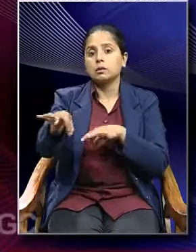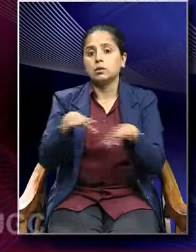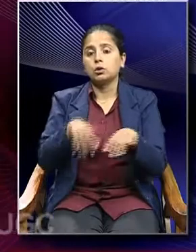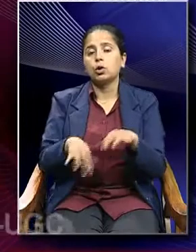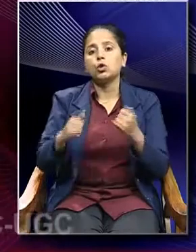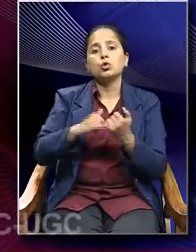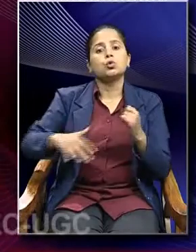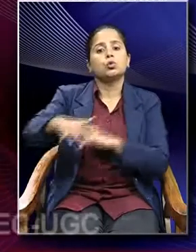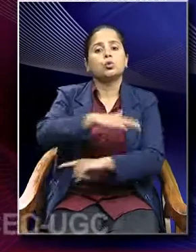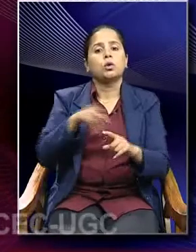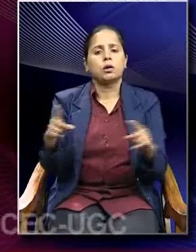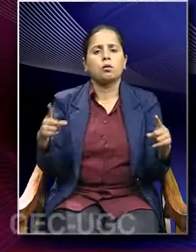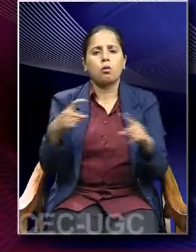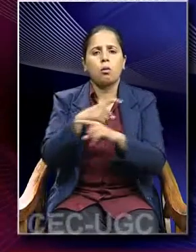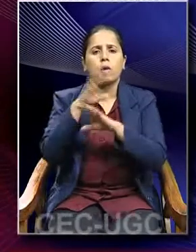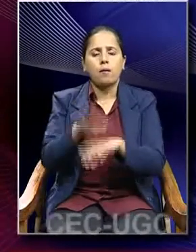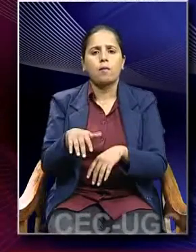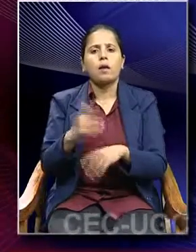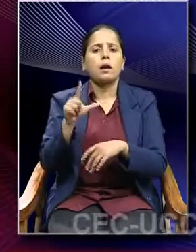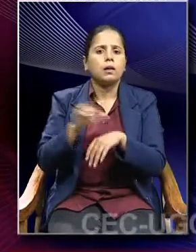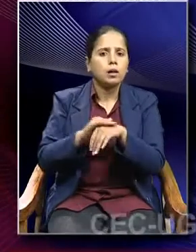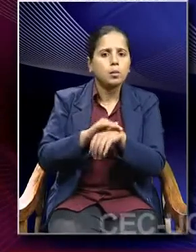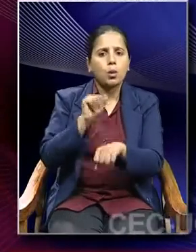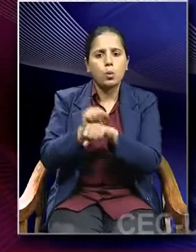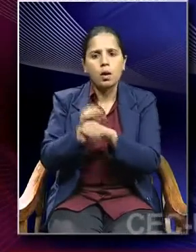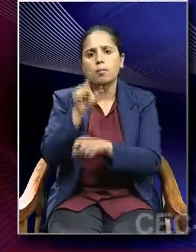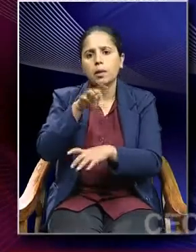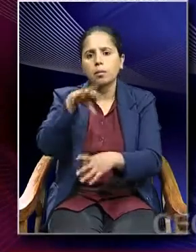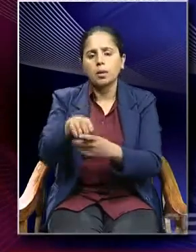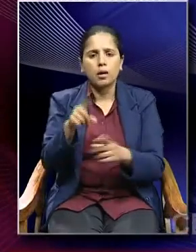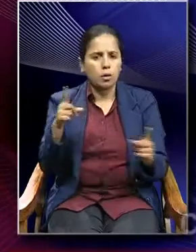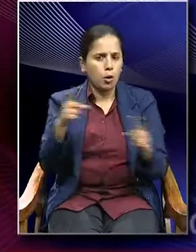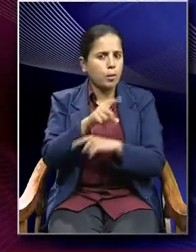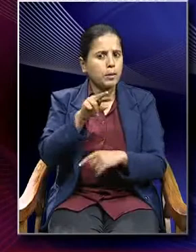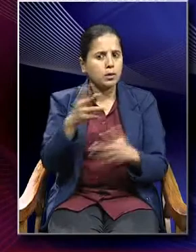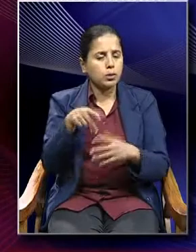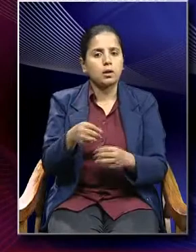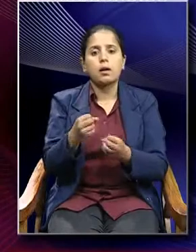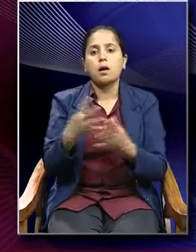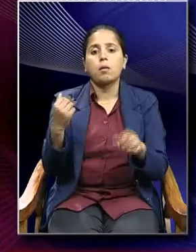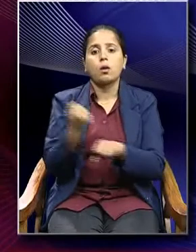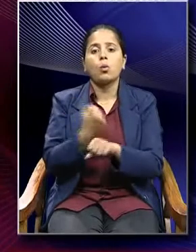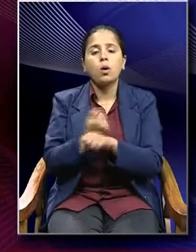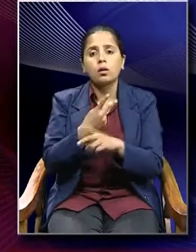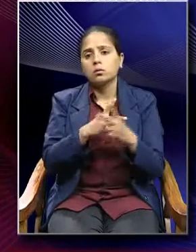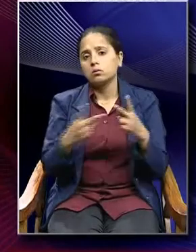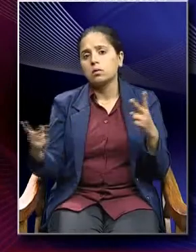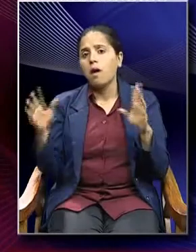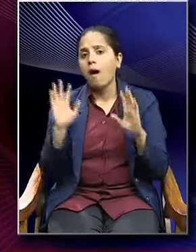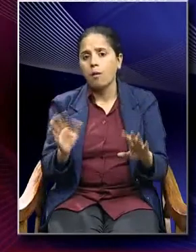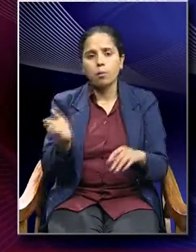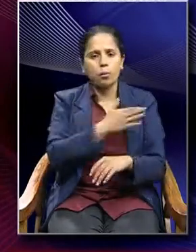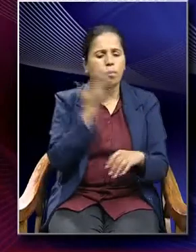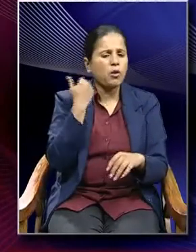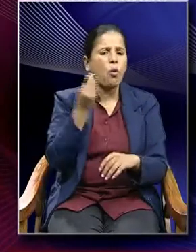has a complex division of labor. Complex in the sense that there are number of works that individuals are doing,